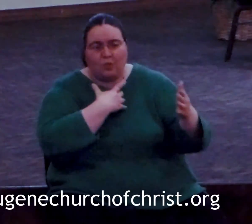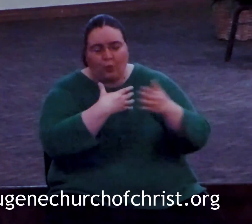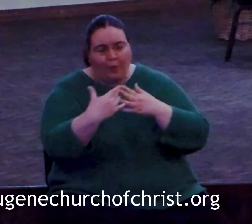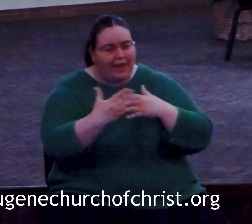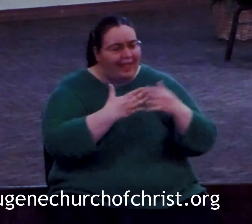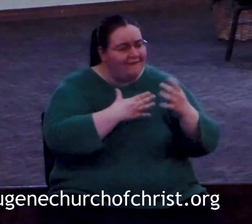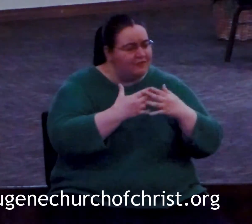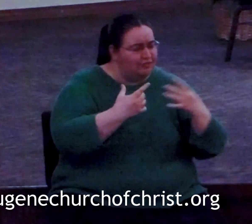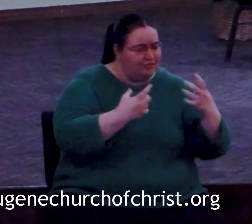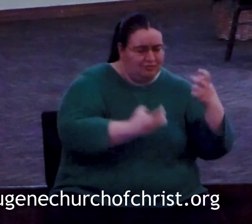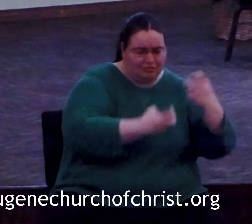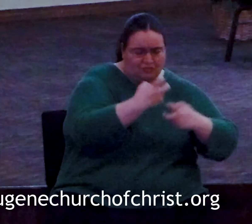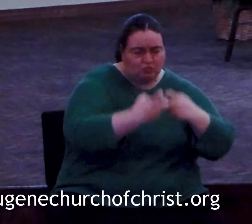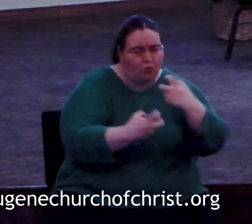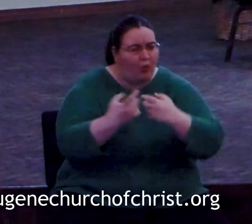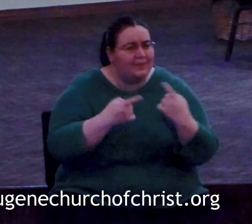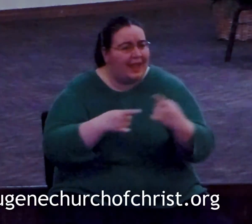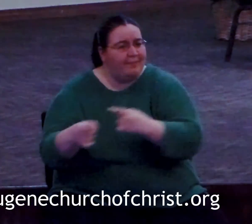handle them.